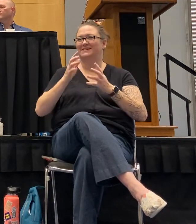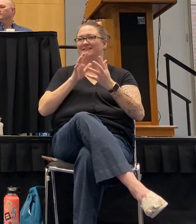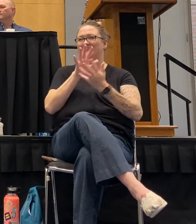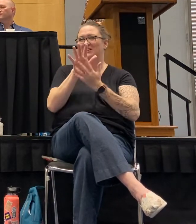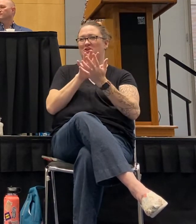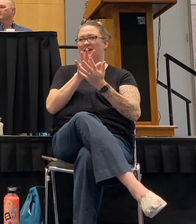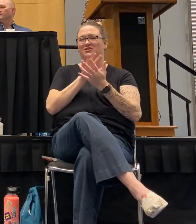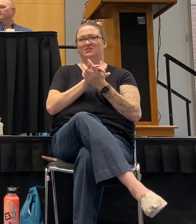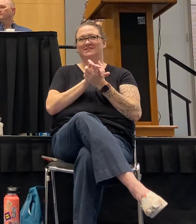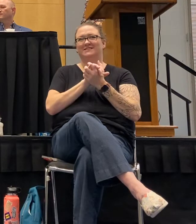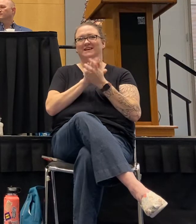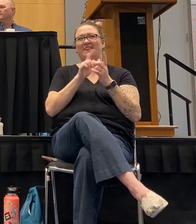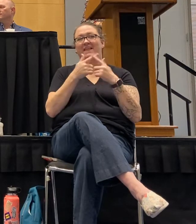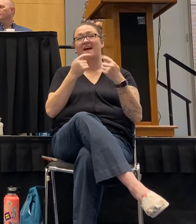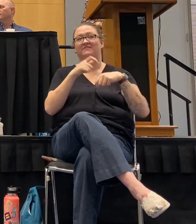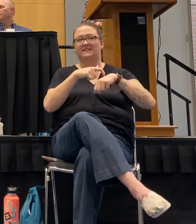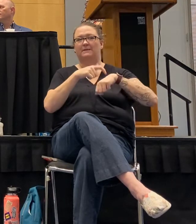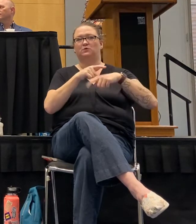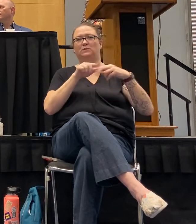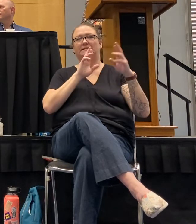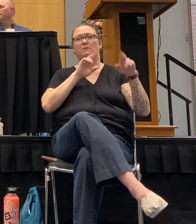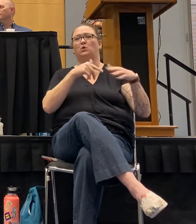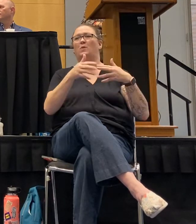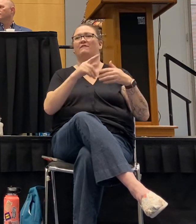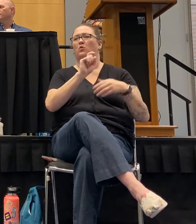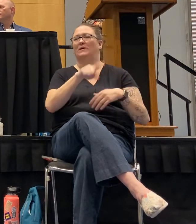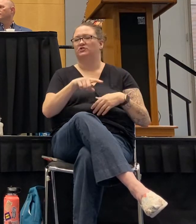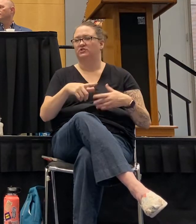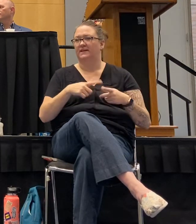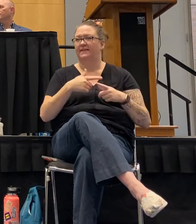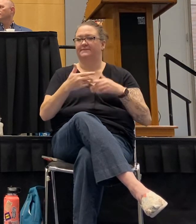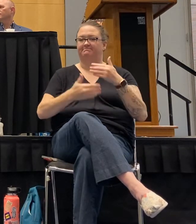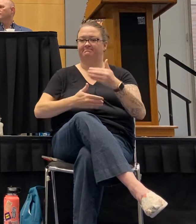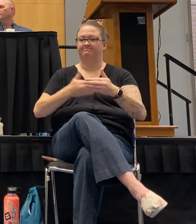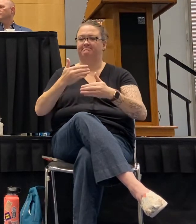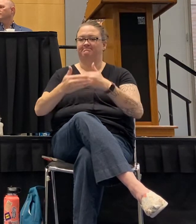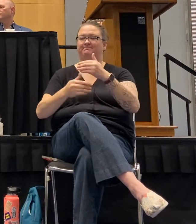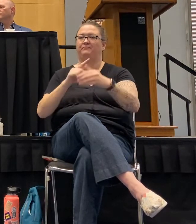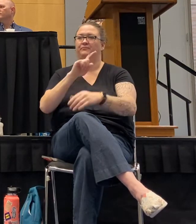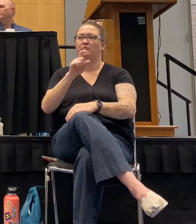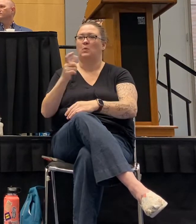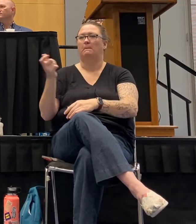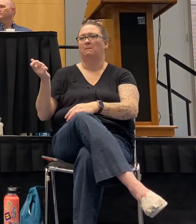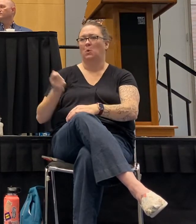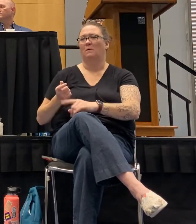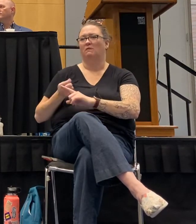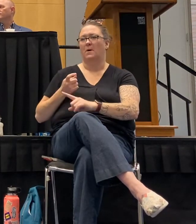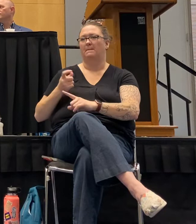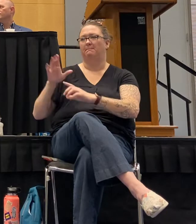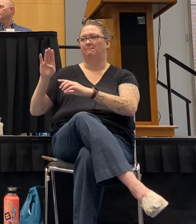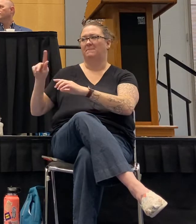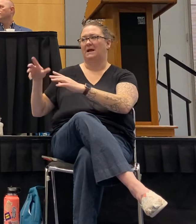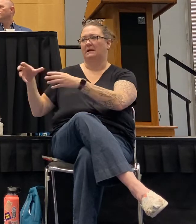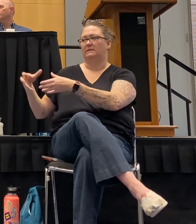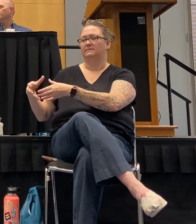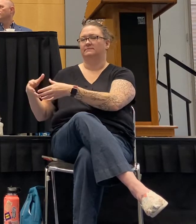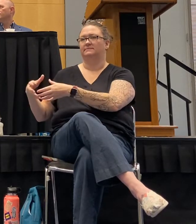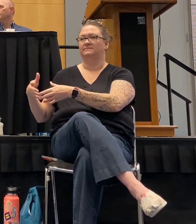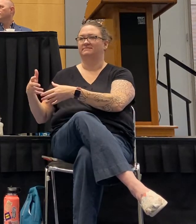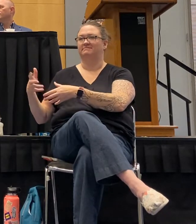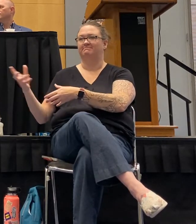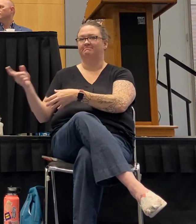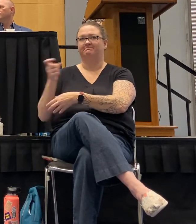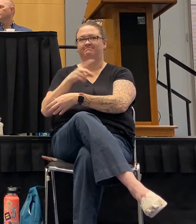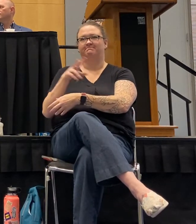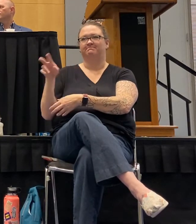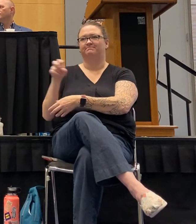time to respond to whatever the question is. And it goes through a series of questions that are being pulled from a large bank of questions. And so we try to